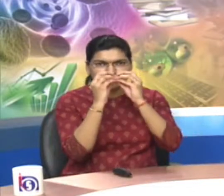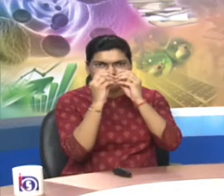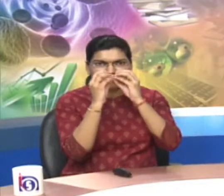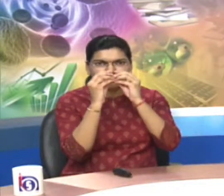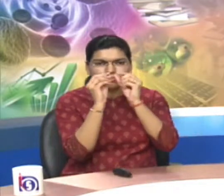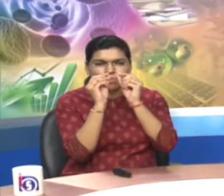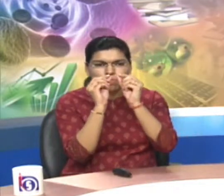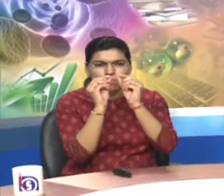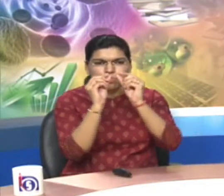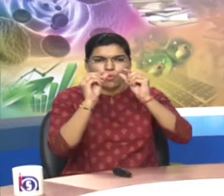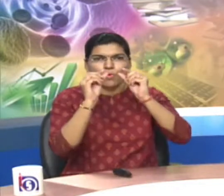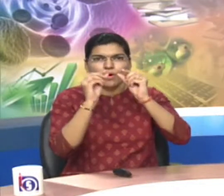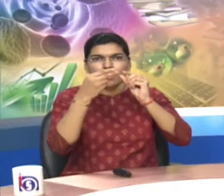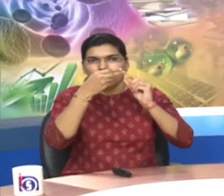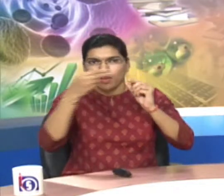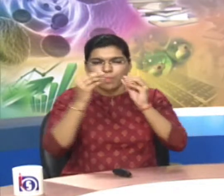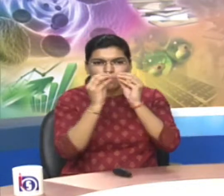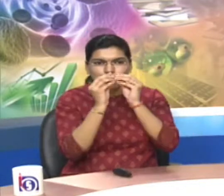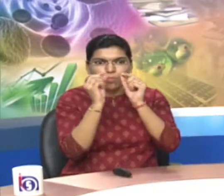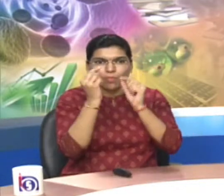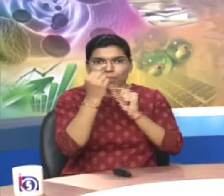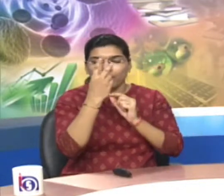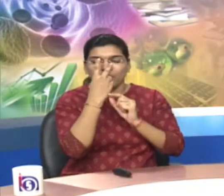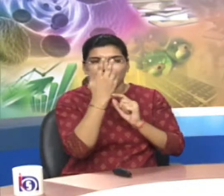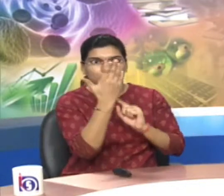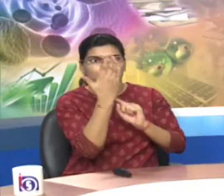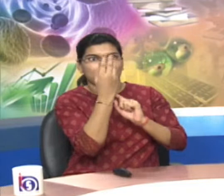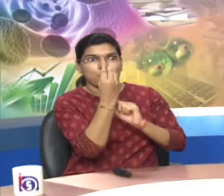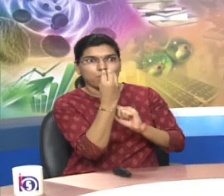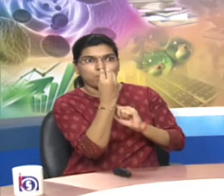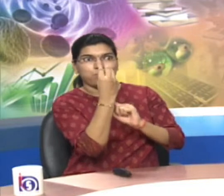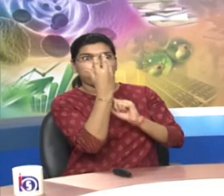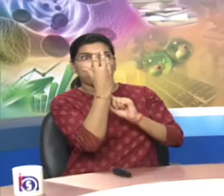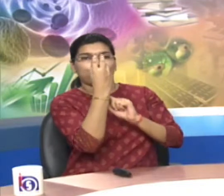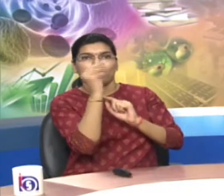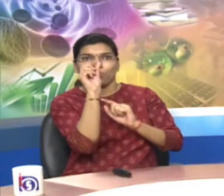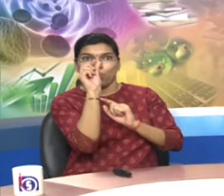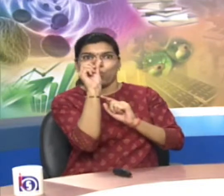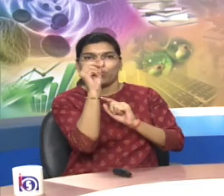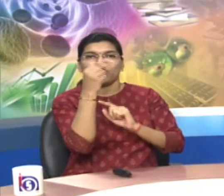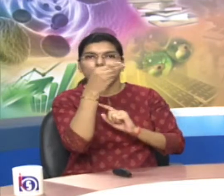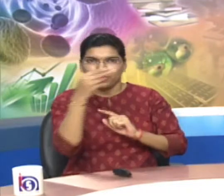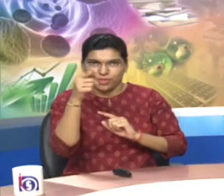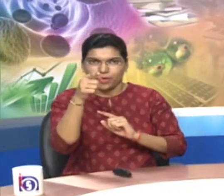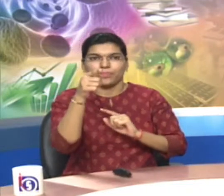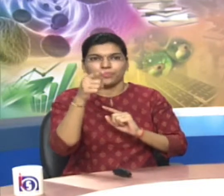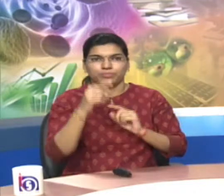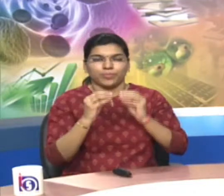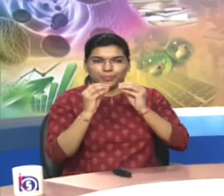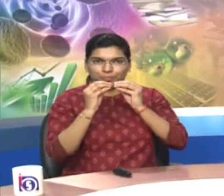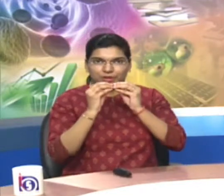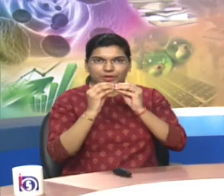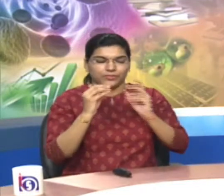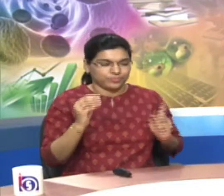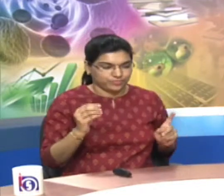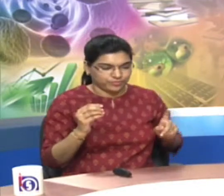and Control plus C makes the content copied. And when you have